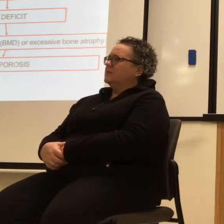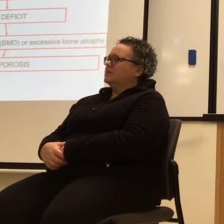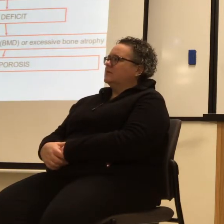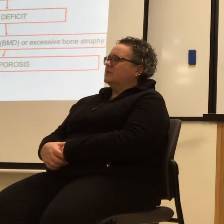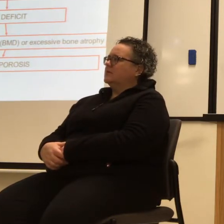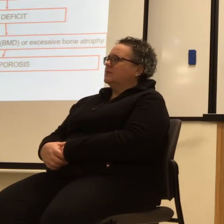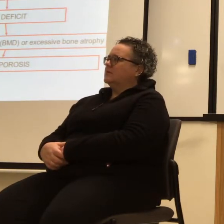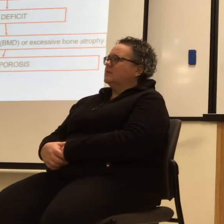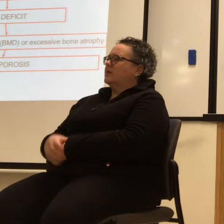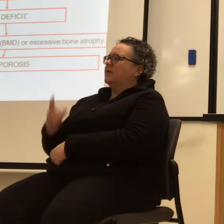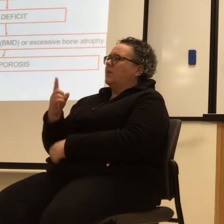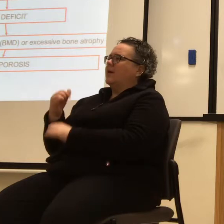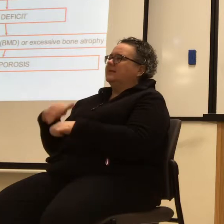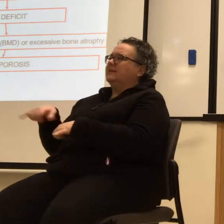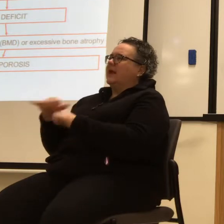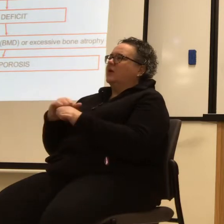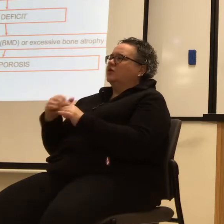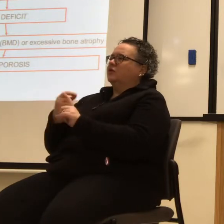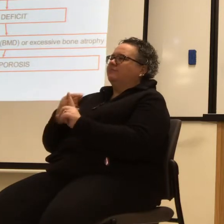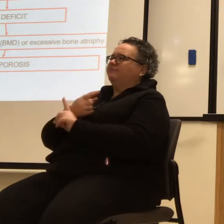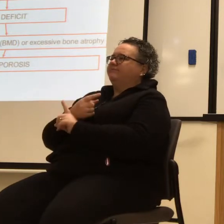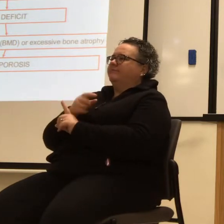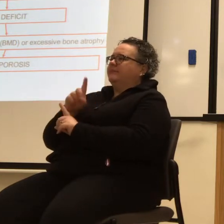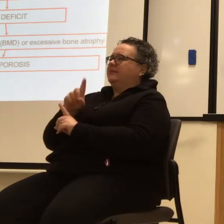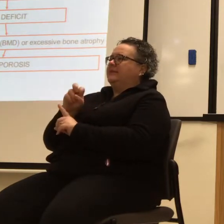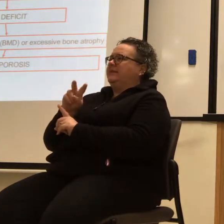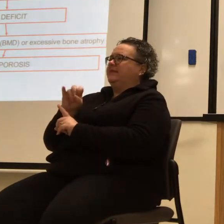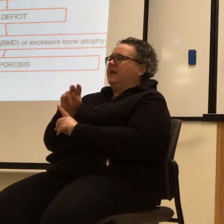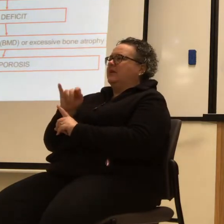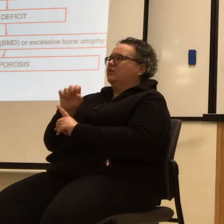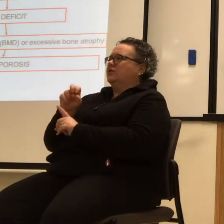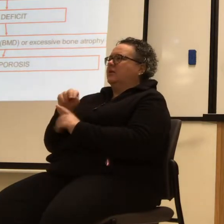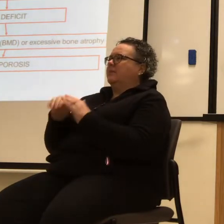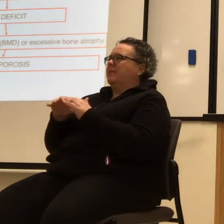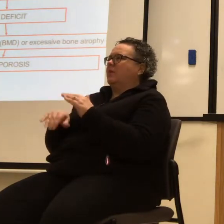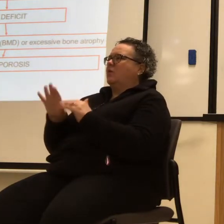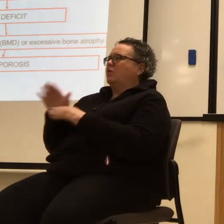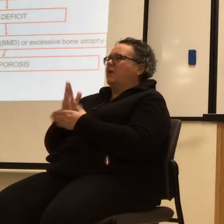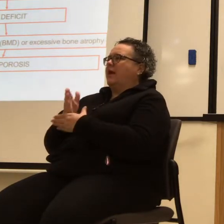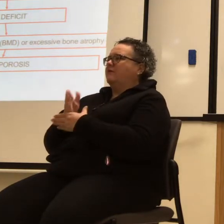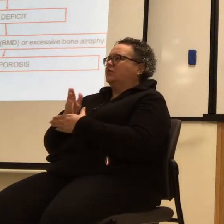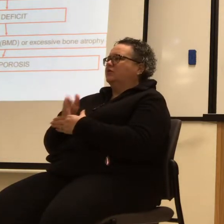deviation below the average.